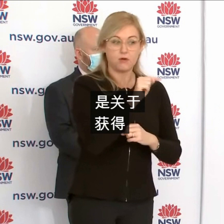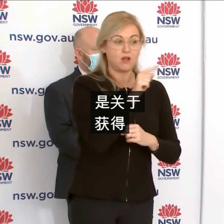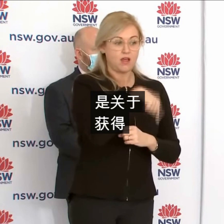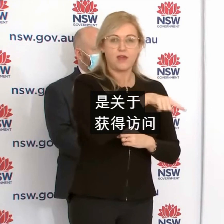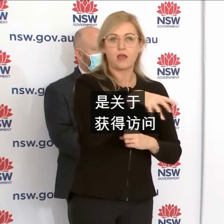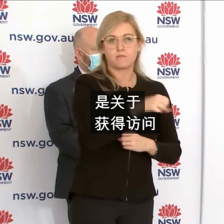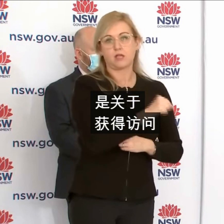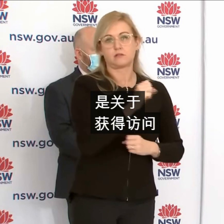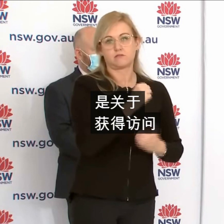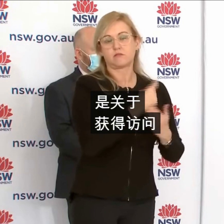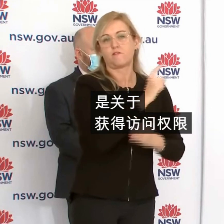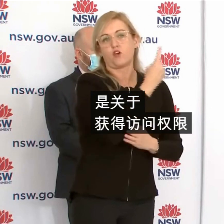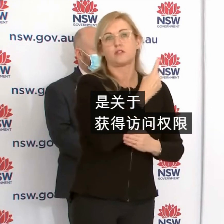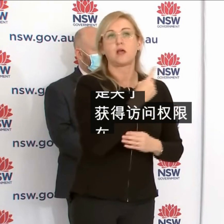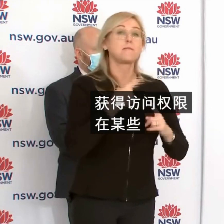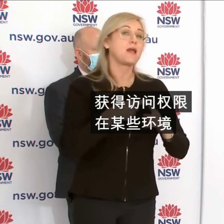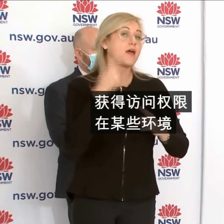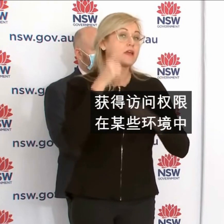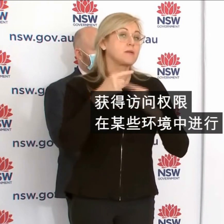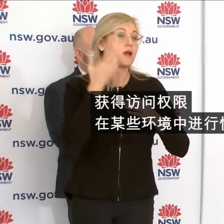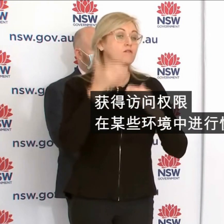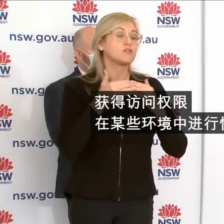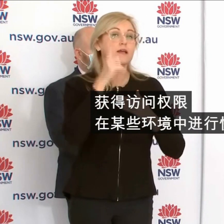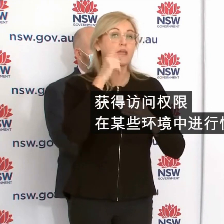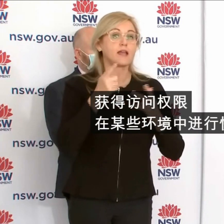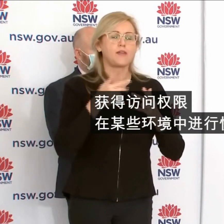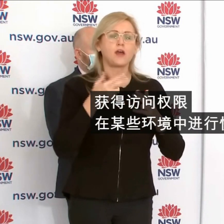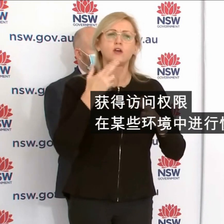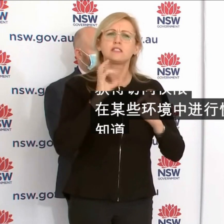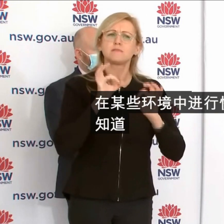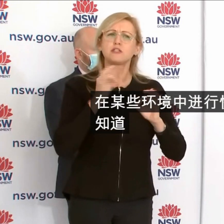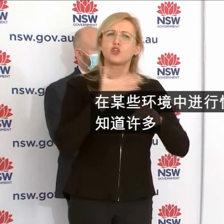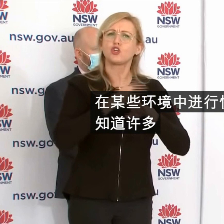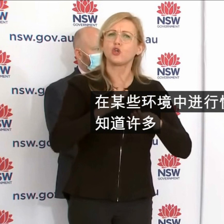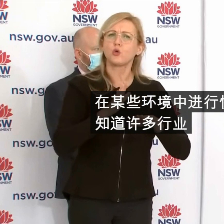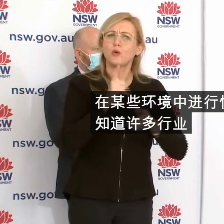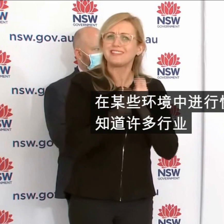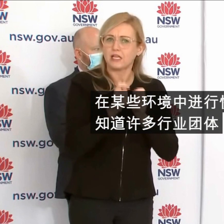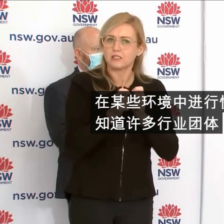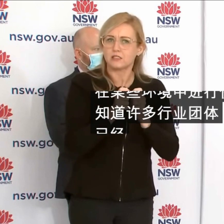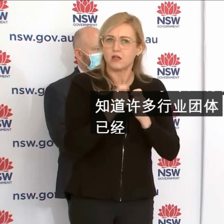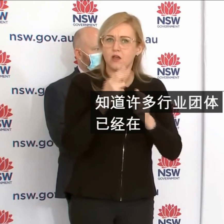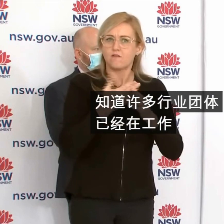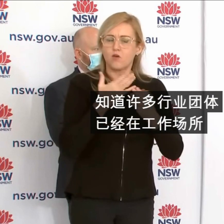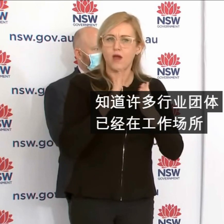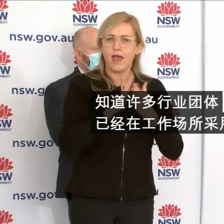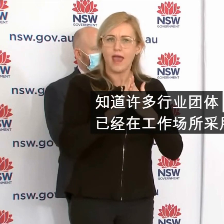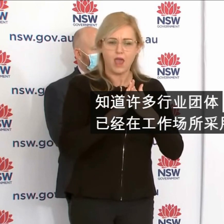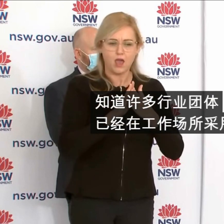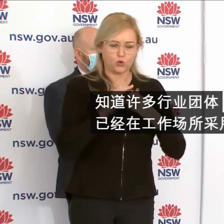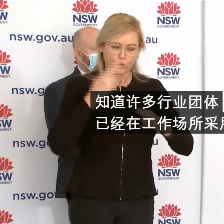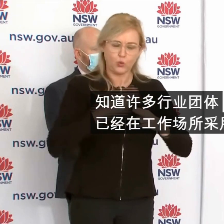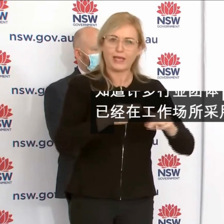having access to rapid antigen testing in certain settings, and understand that many industry groups have already taken that up